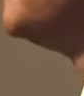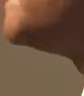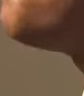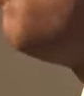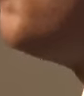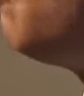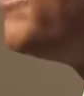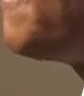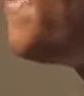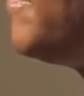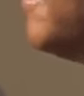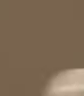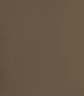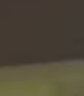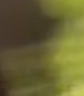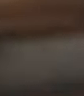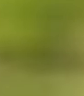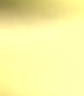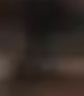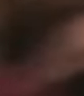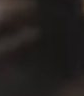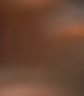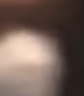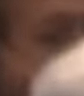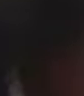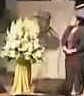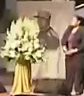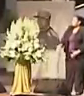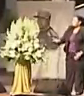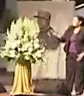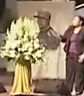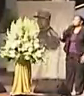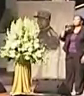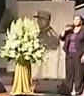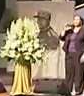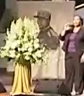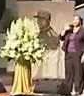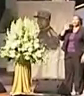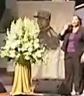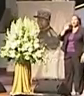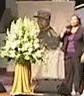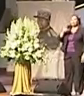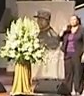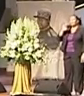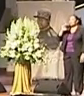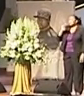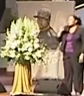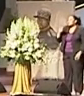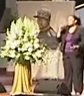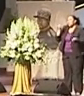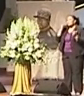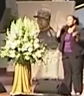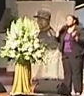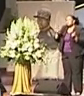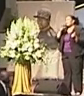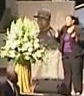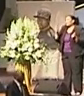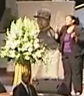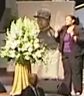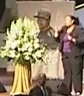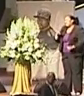stand just for a moment. I saw Commissioner Rodney Ellis and so many others. Chief Aelito. Yes.